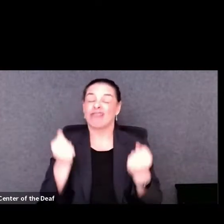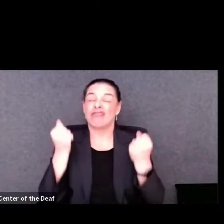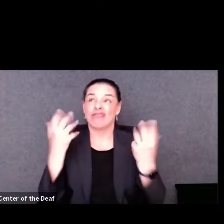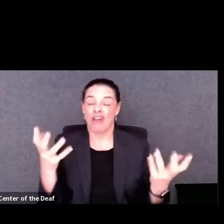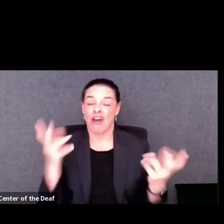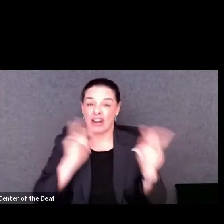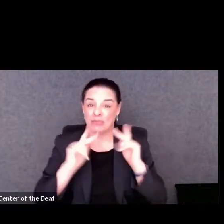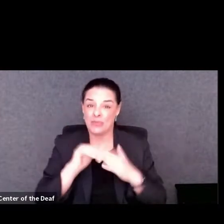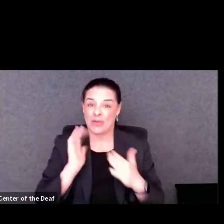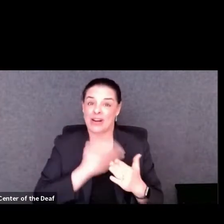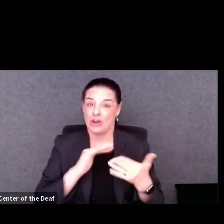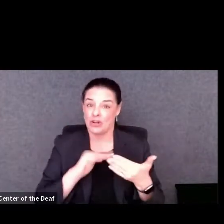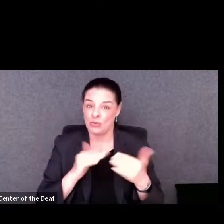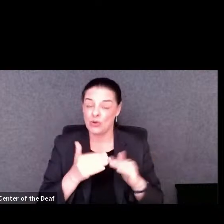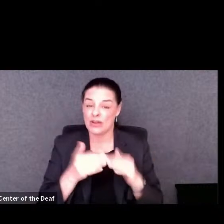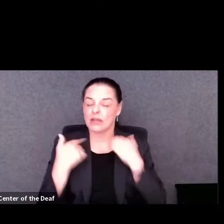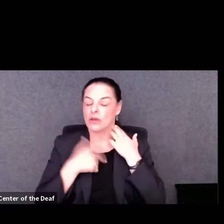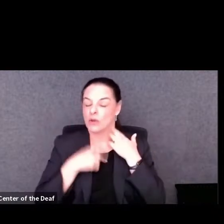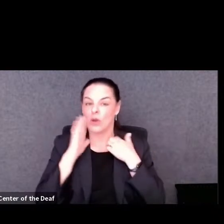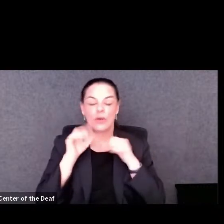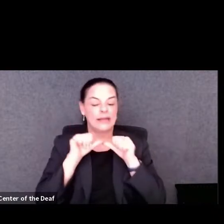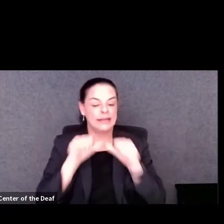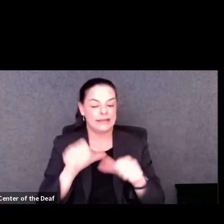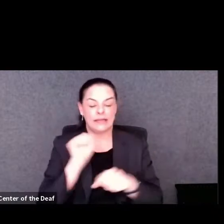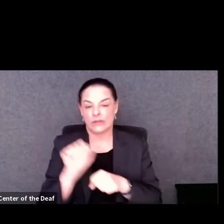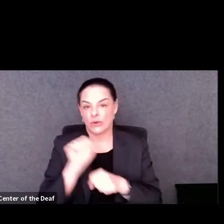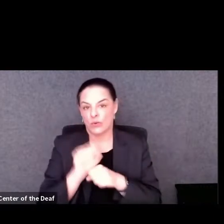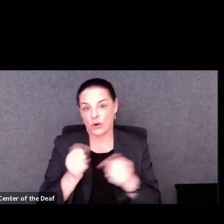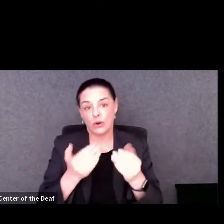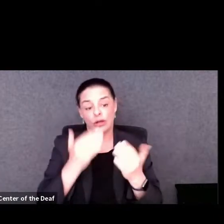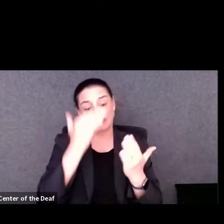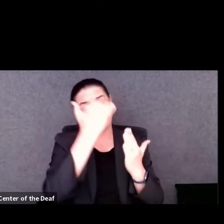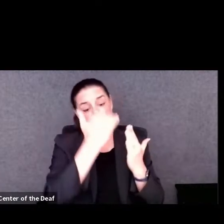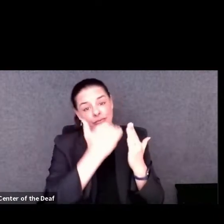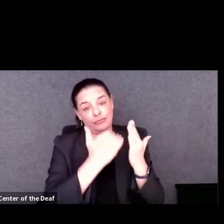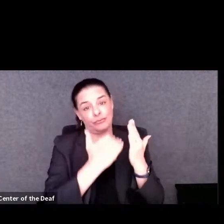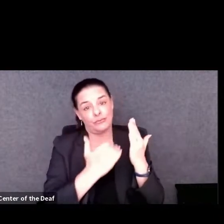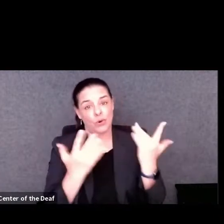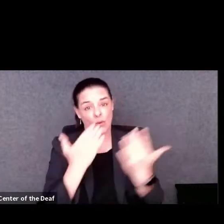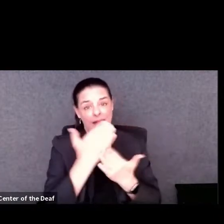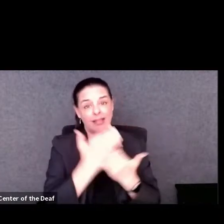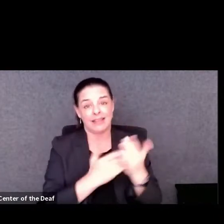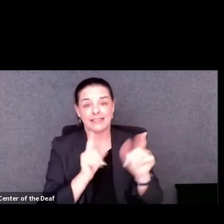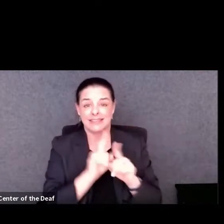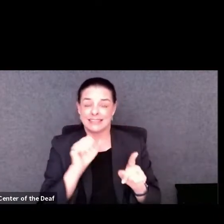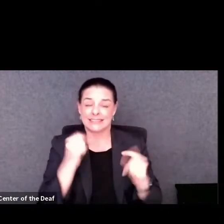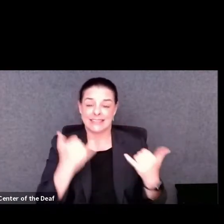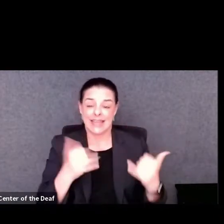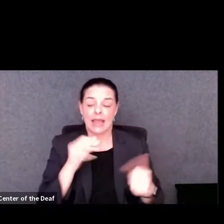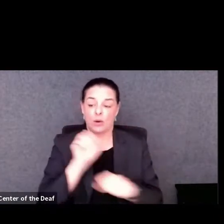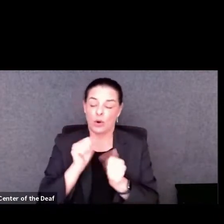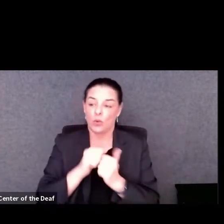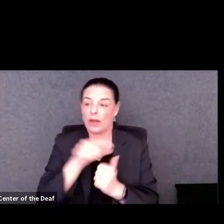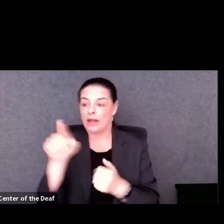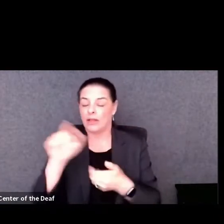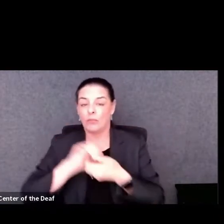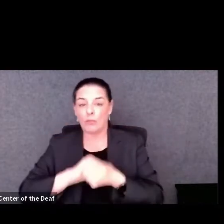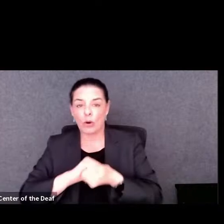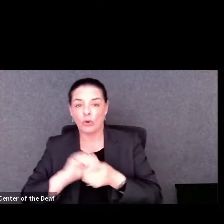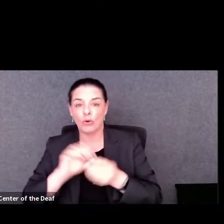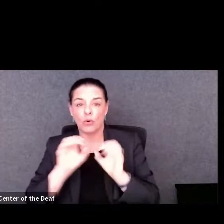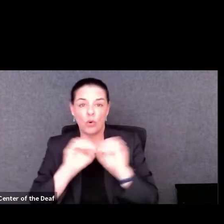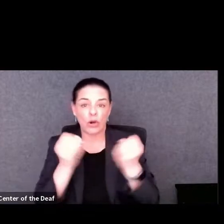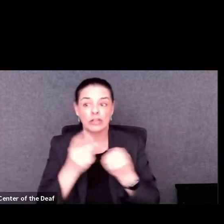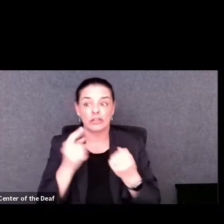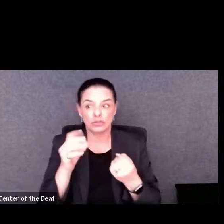in our community, and we'll continue to work through the wait list as it stands now and work with our partner organizations to get those